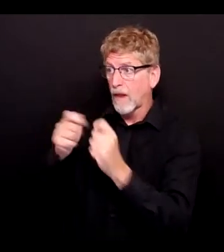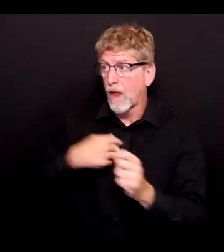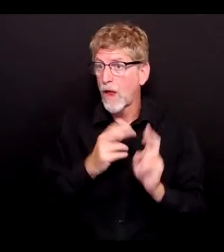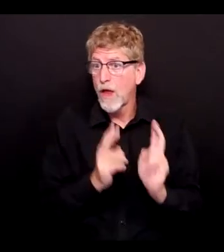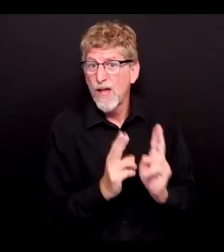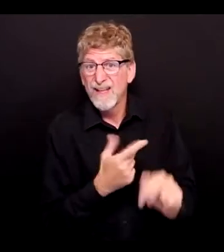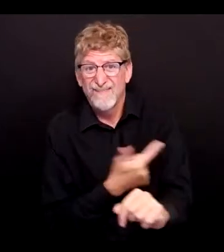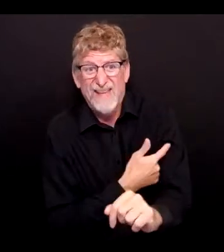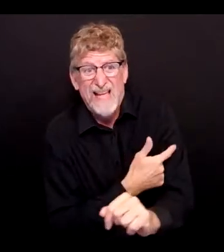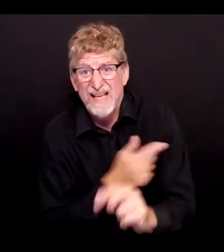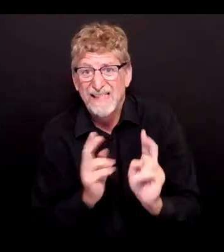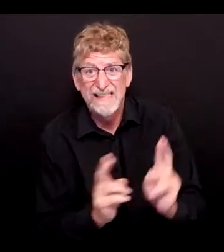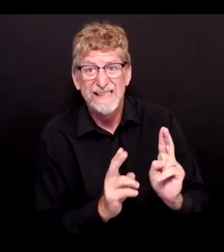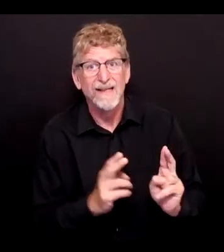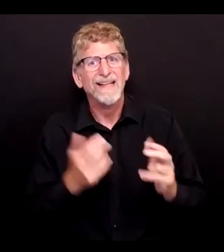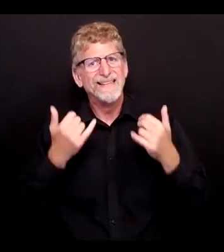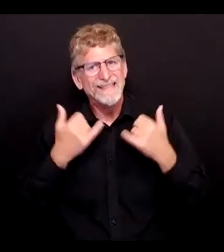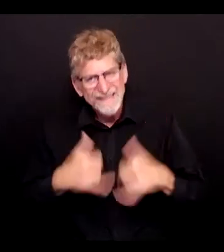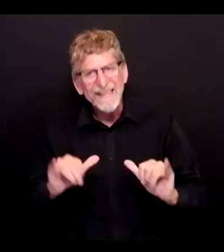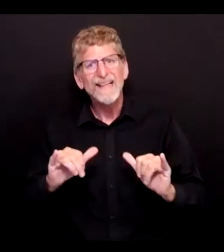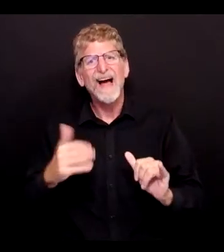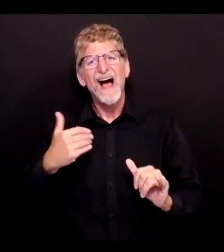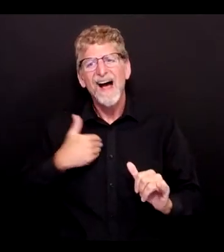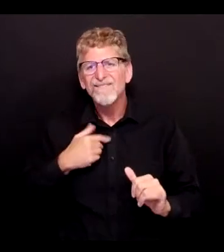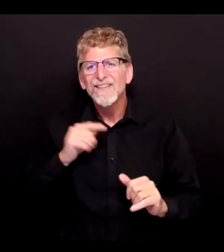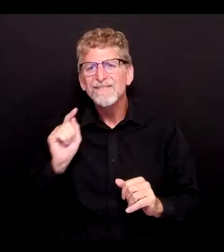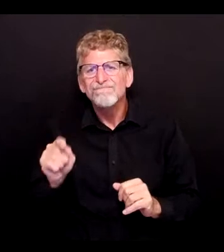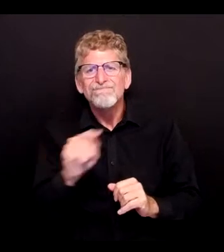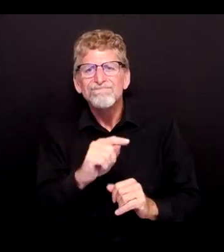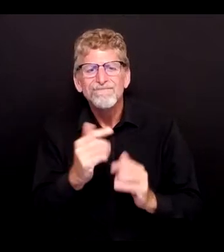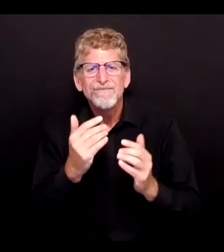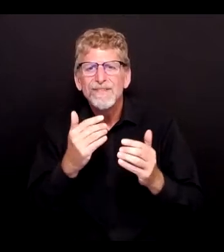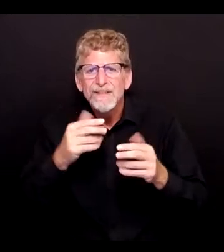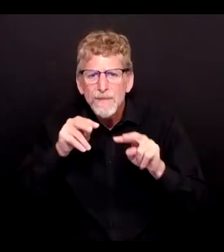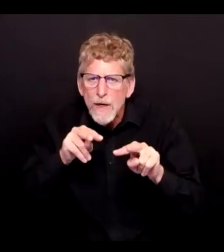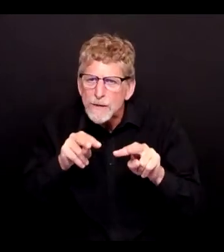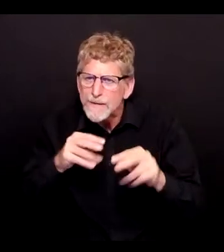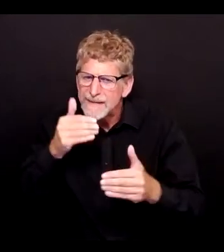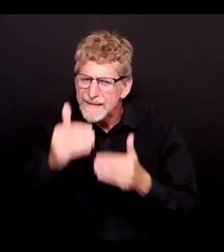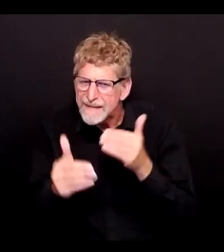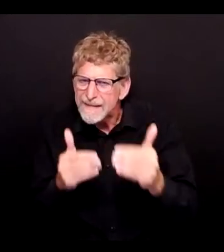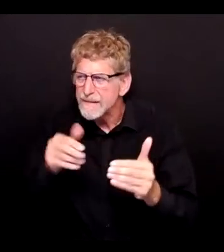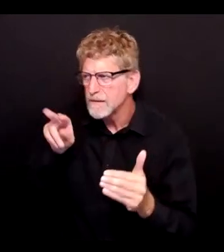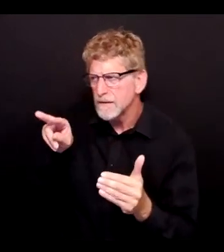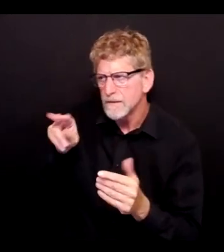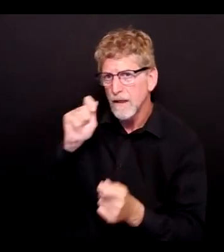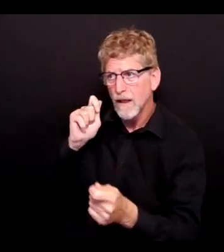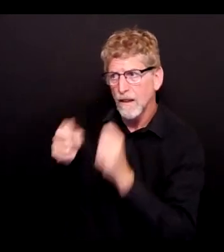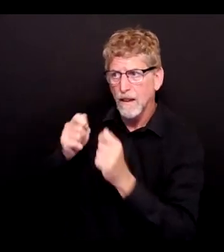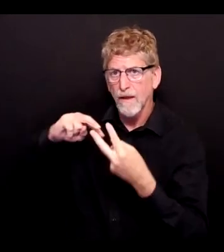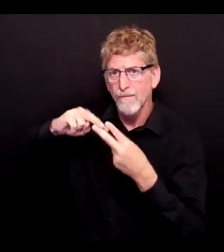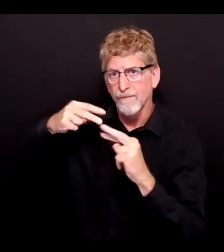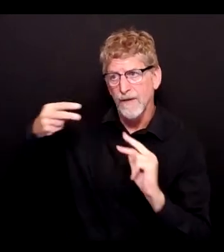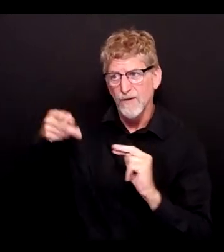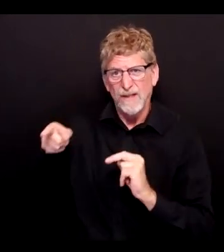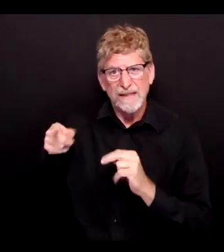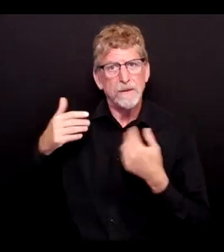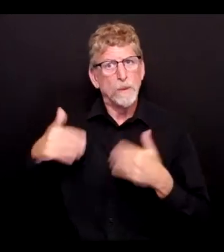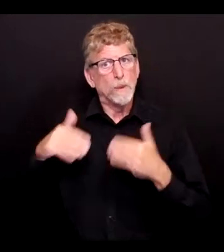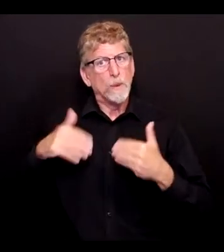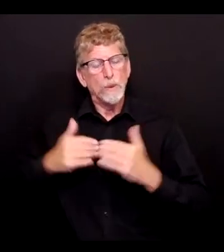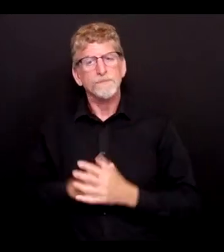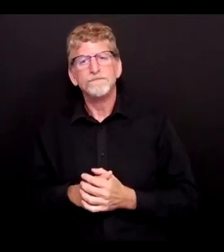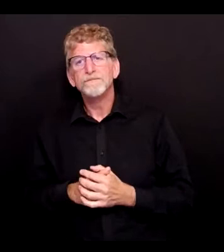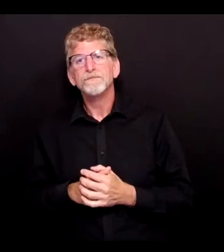ability to monitor for variants. We've added additional lab partners to help process more